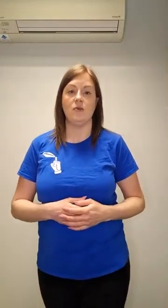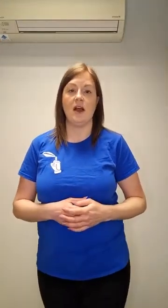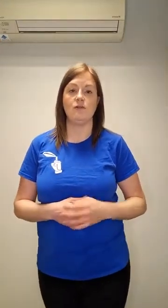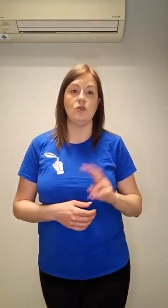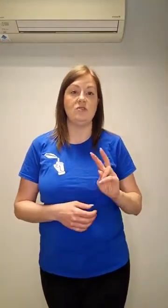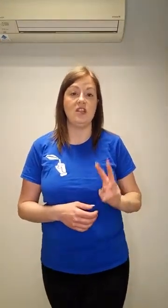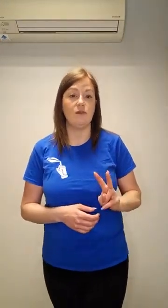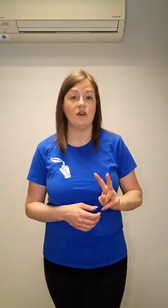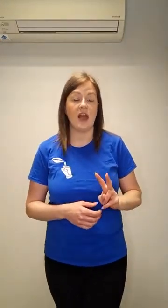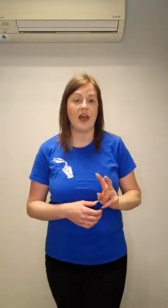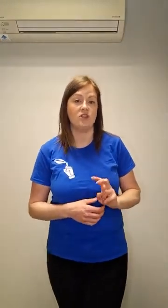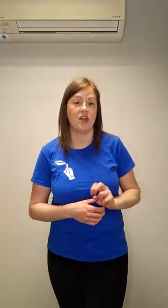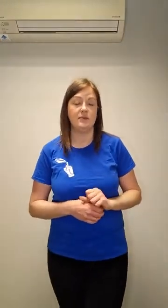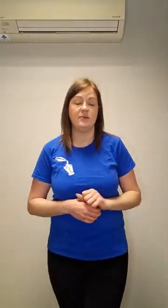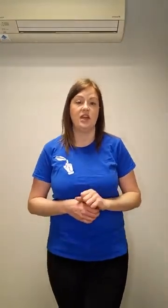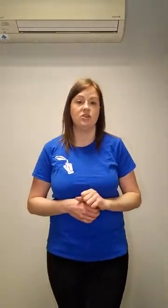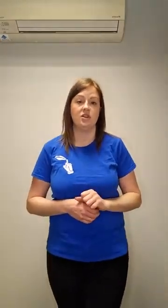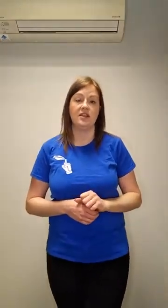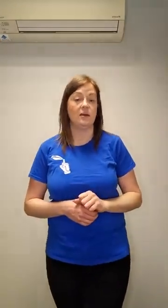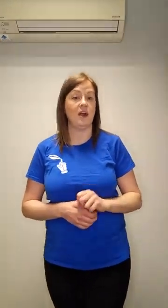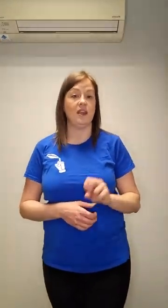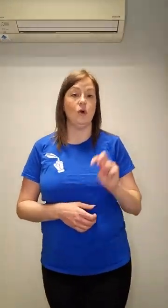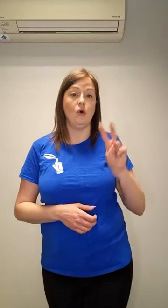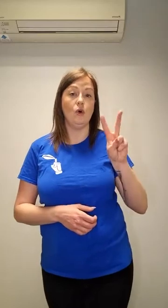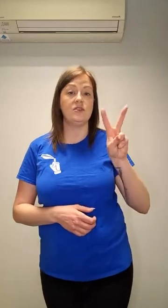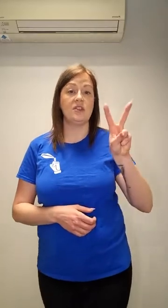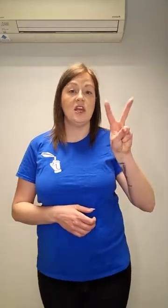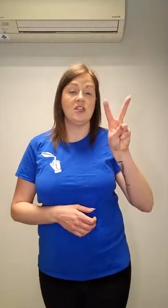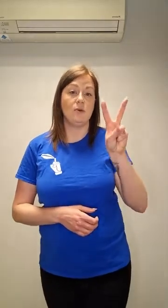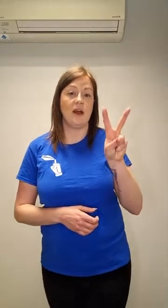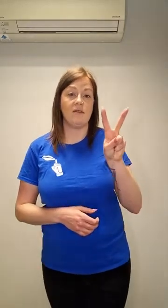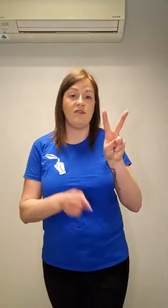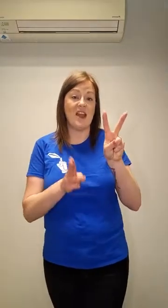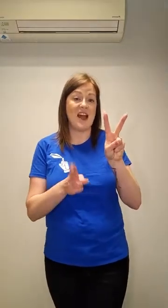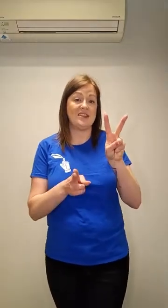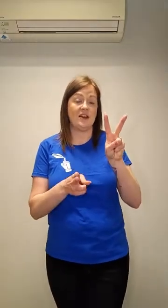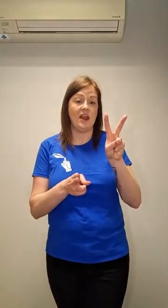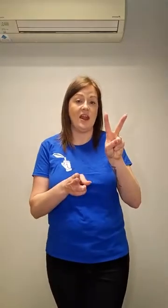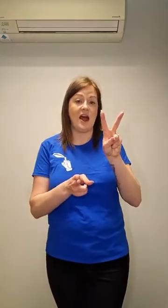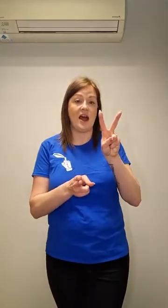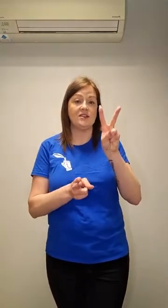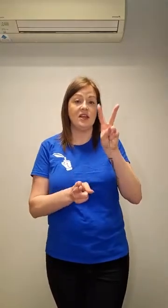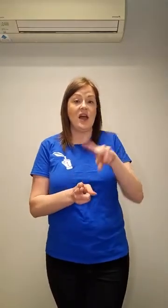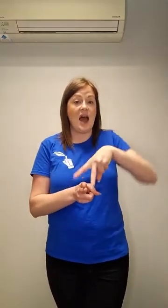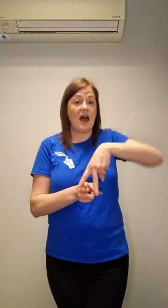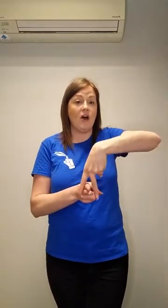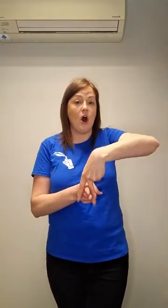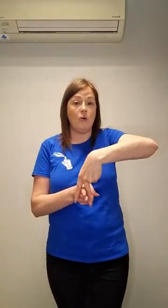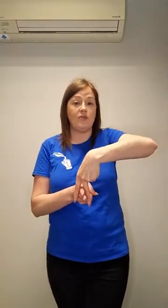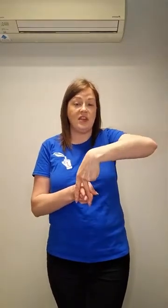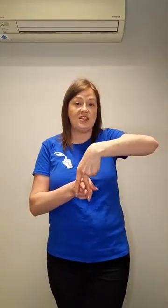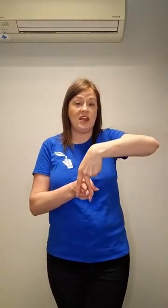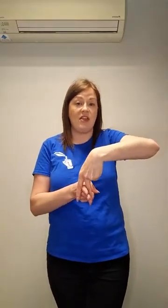you'll have 2 different hand shapes potentially. So like in horse, so we'll have a V hand and an N hand, and the whole thing